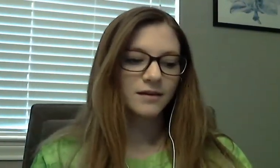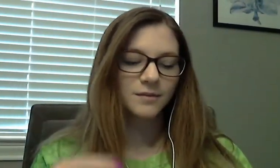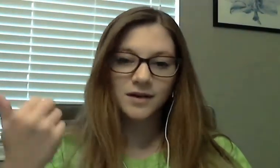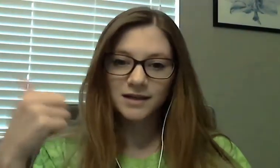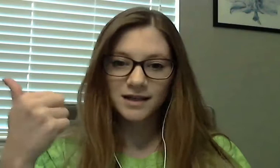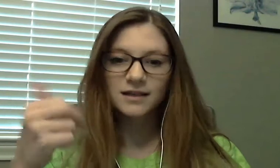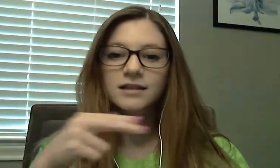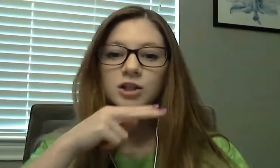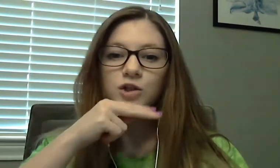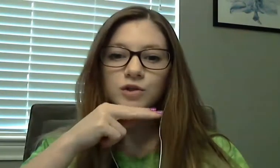Number 10, sugar.